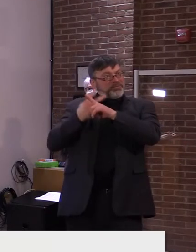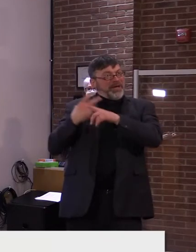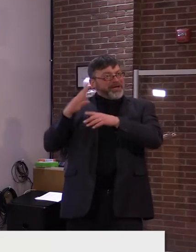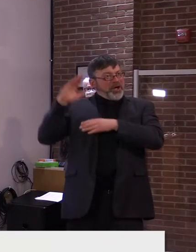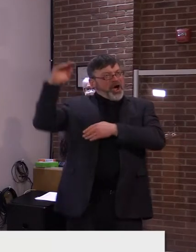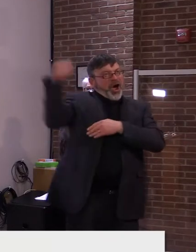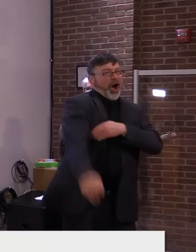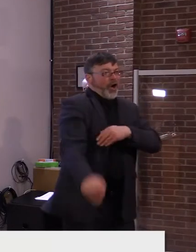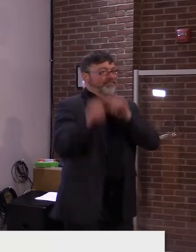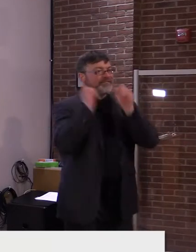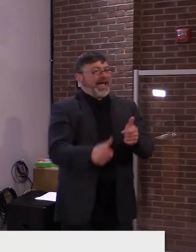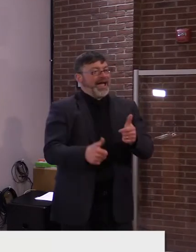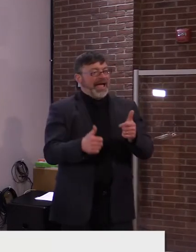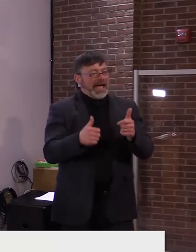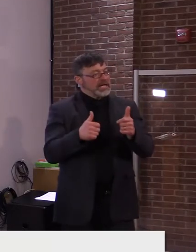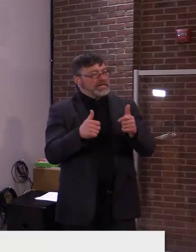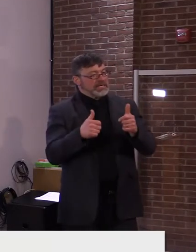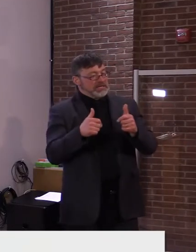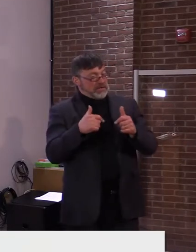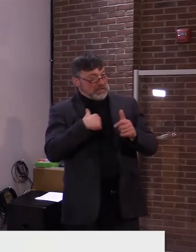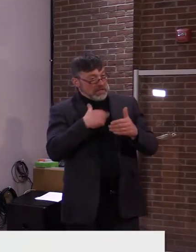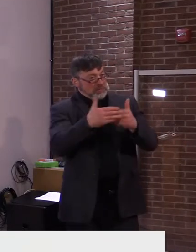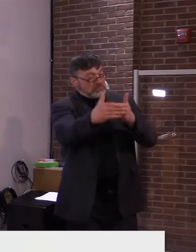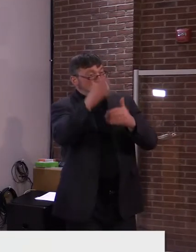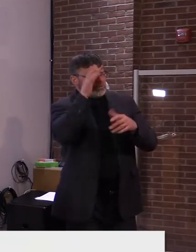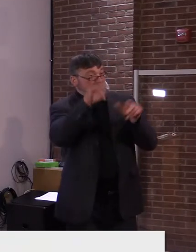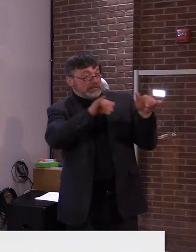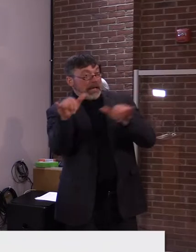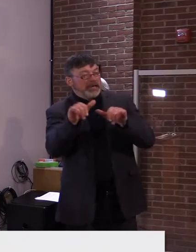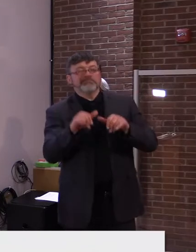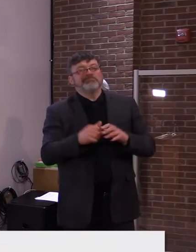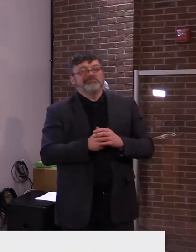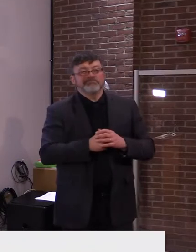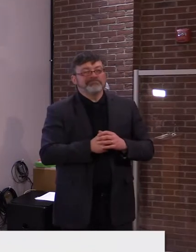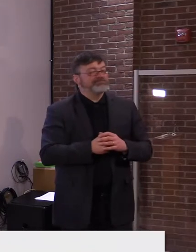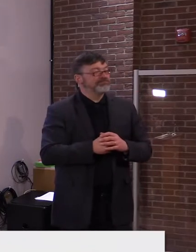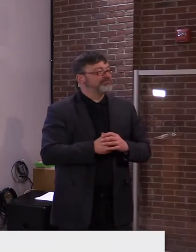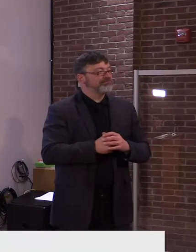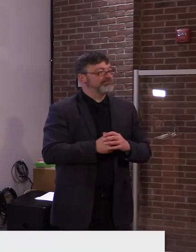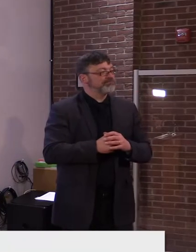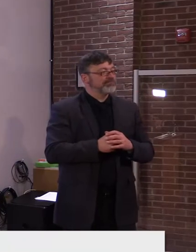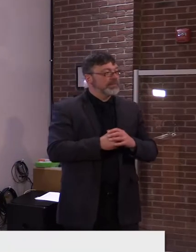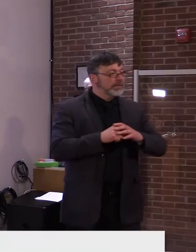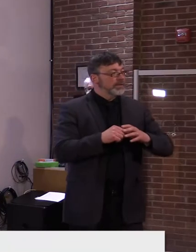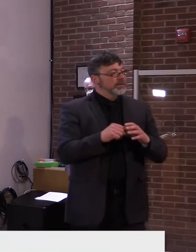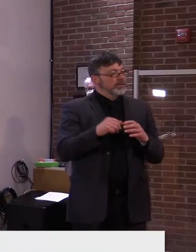or cycles of this virus, because you'll recall that